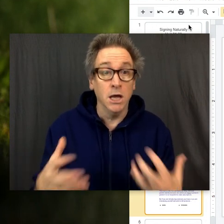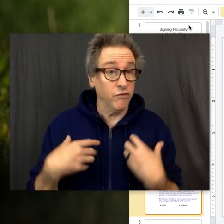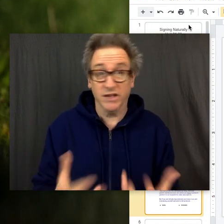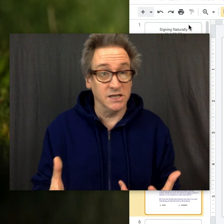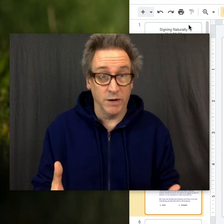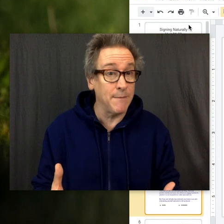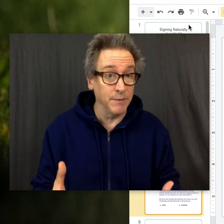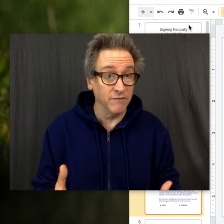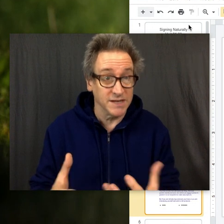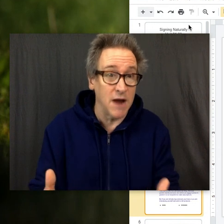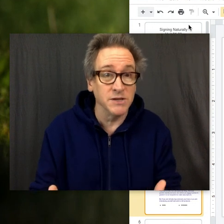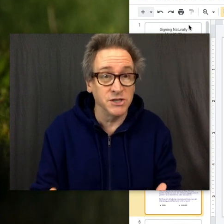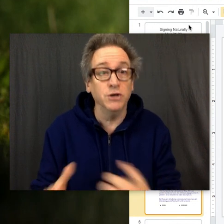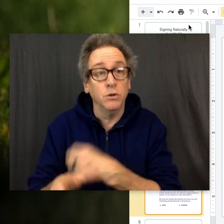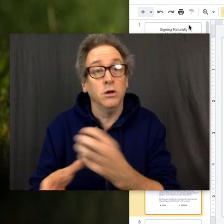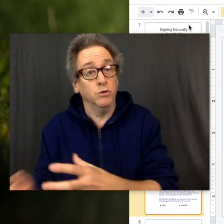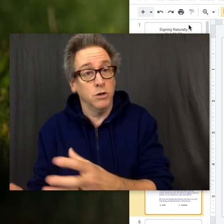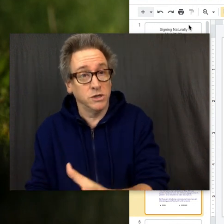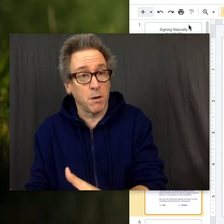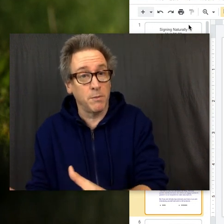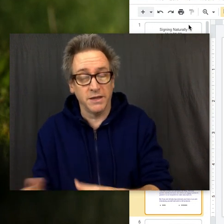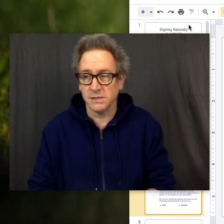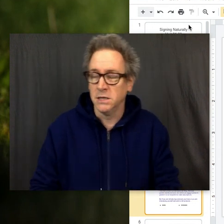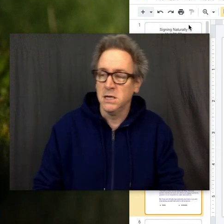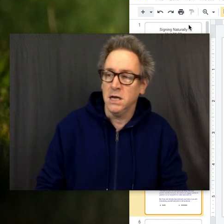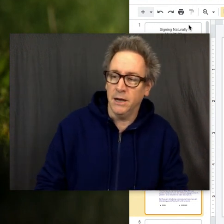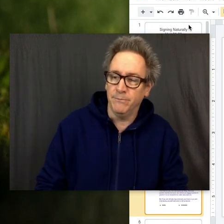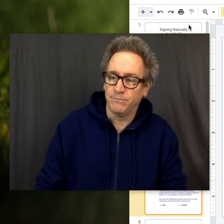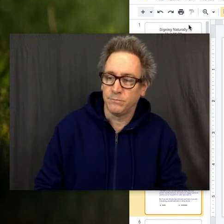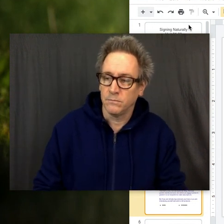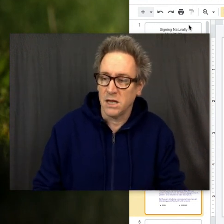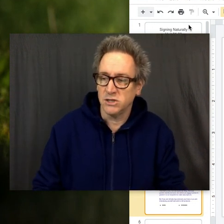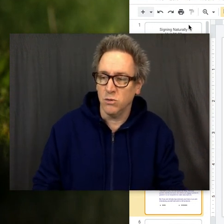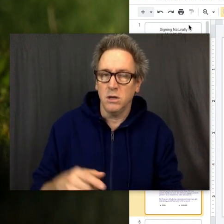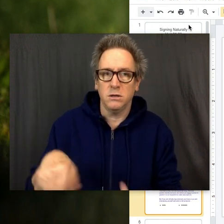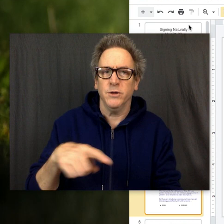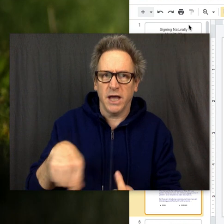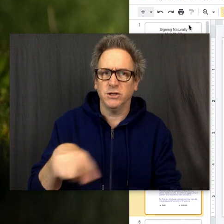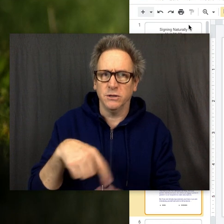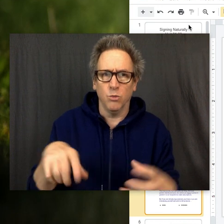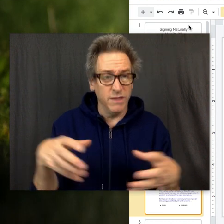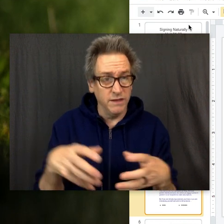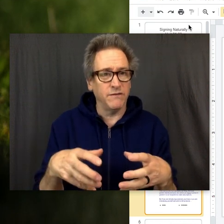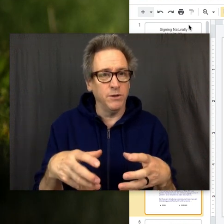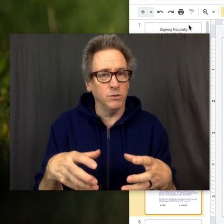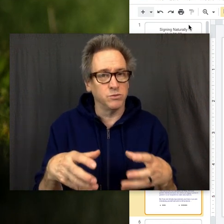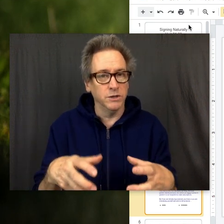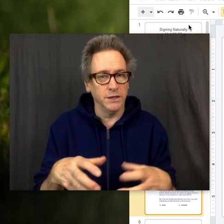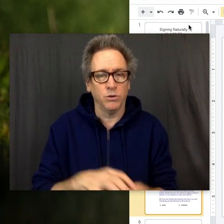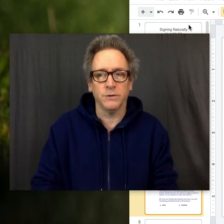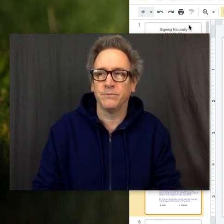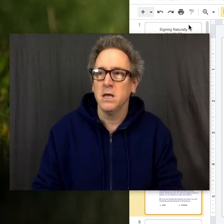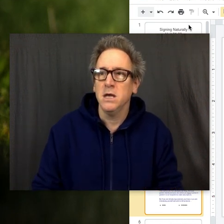hey, this is what happened to me. If this ever happens to you, it's probably this. So communication within the deaf community was